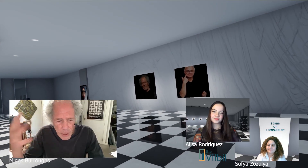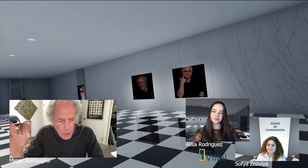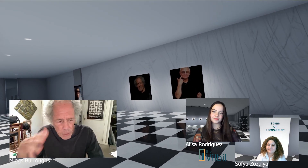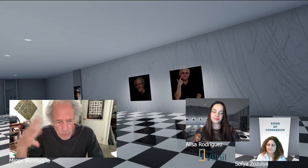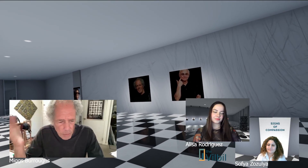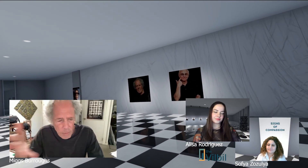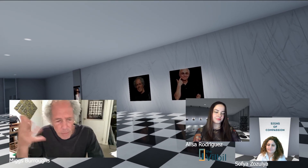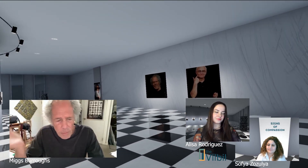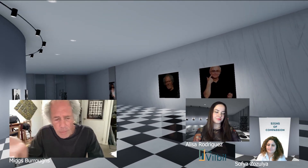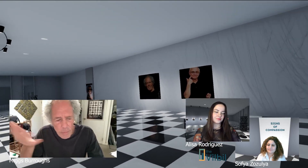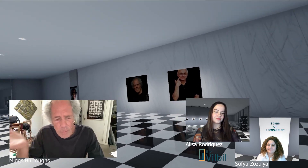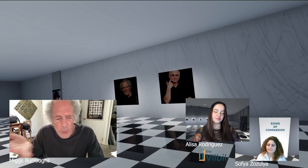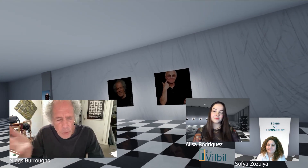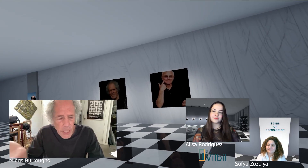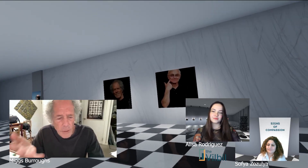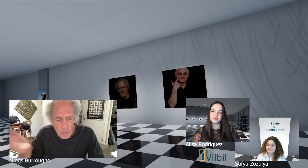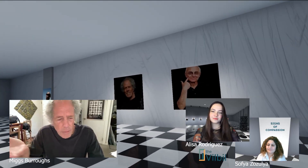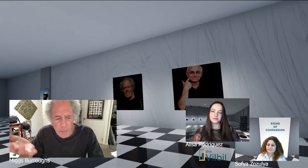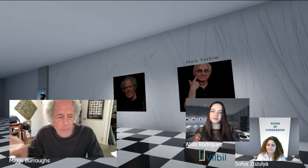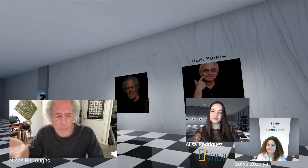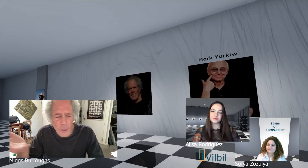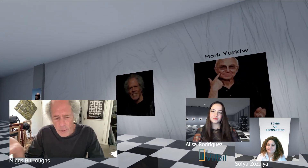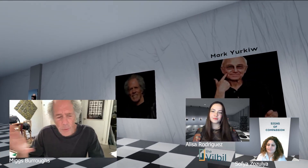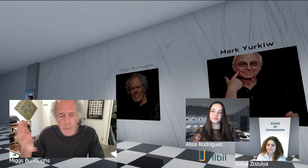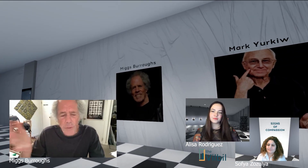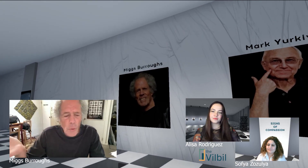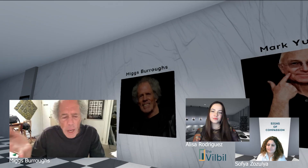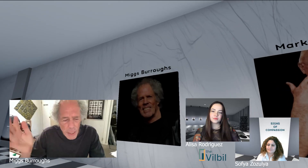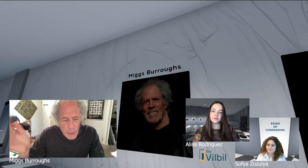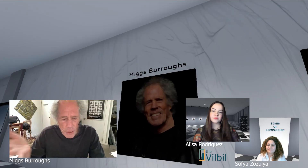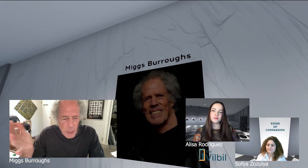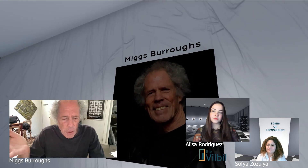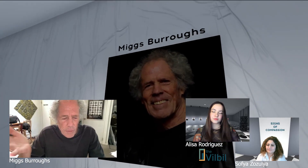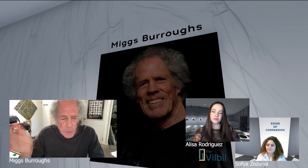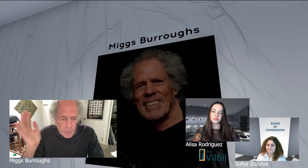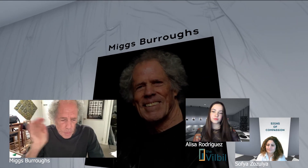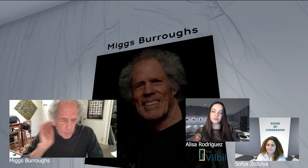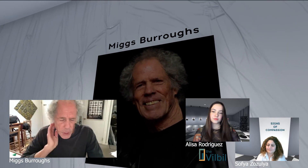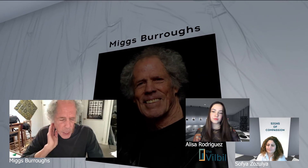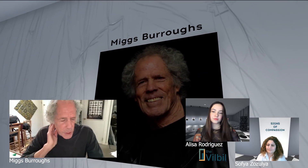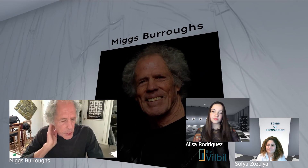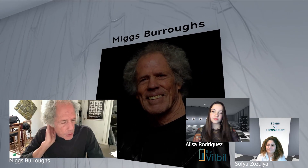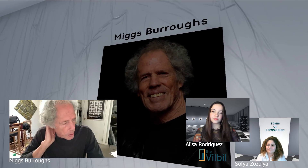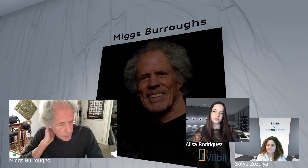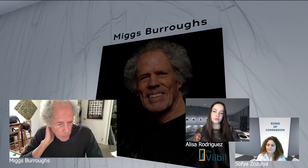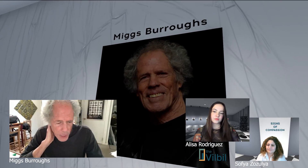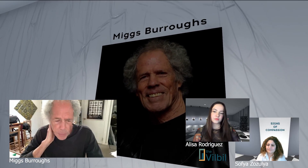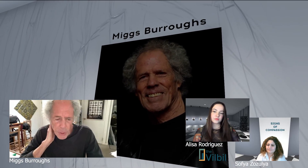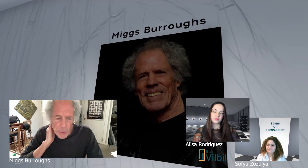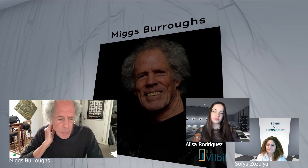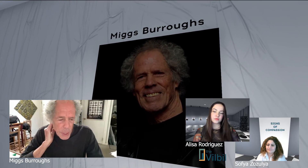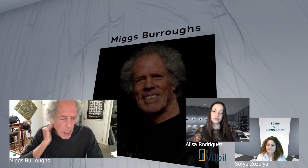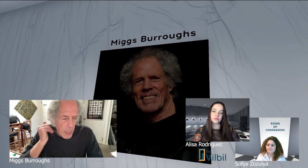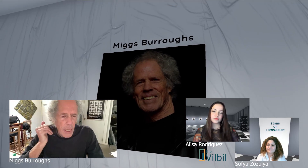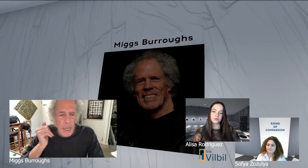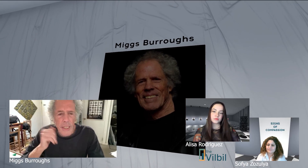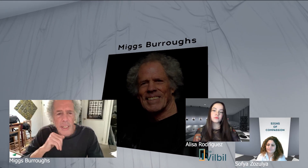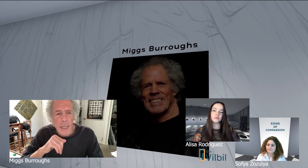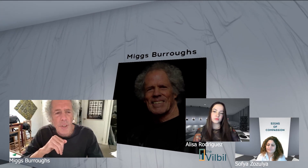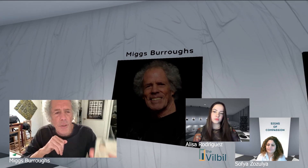out, take his, whatever I wanted, of his possessions that might appeal to me. And I came